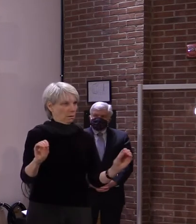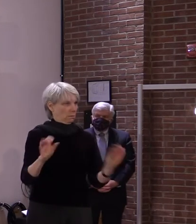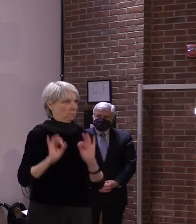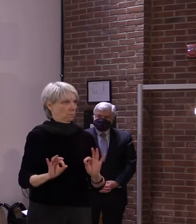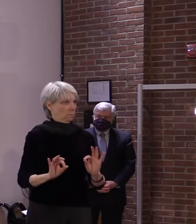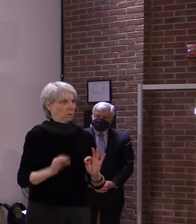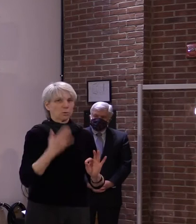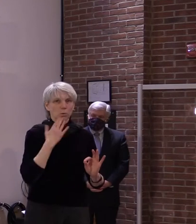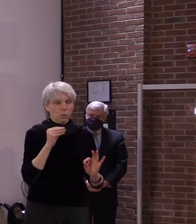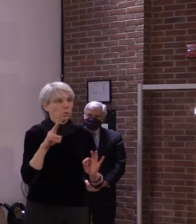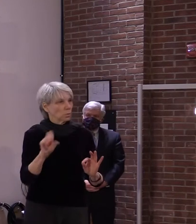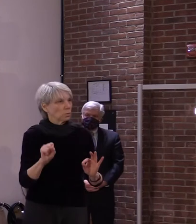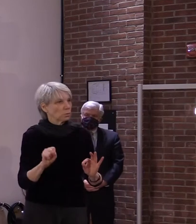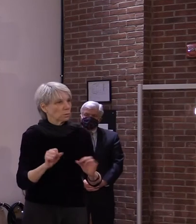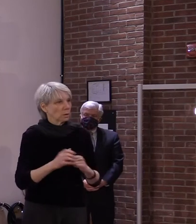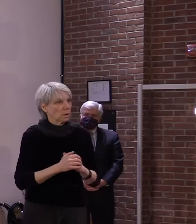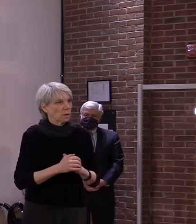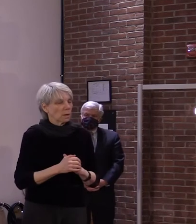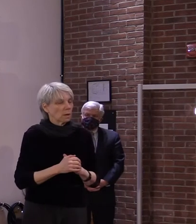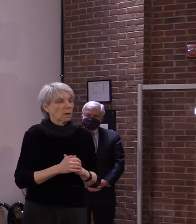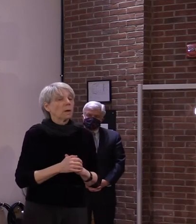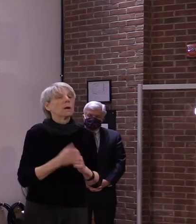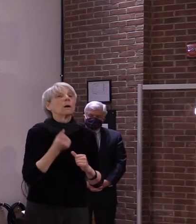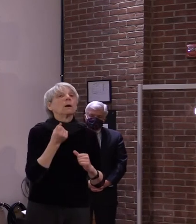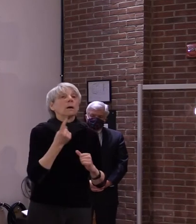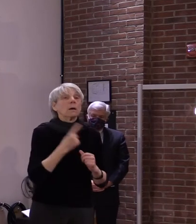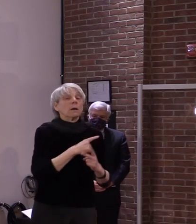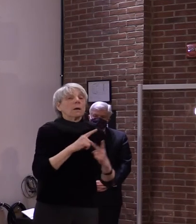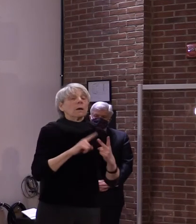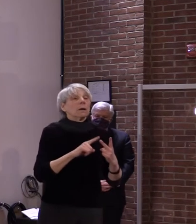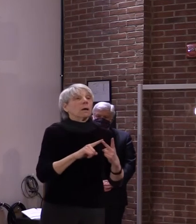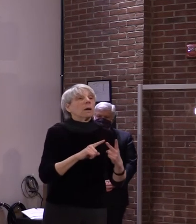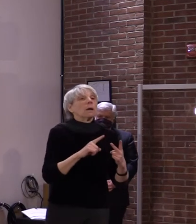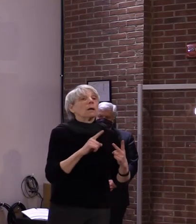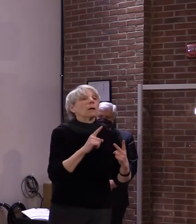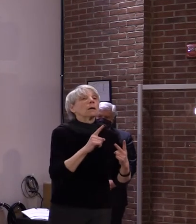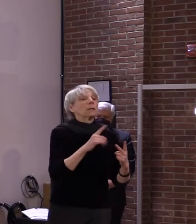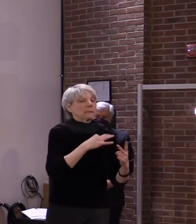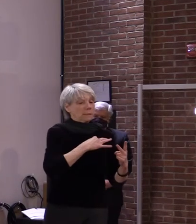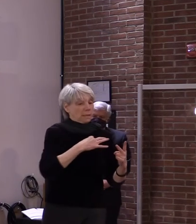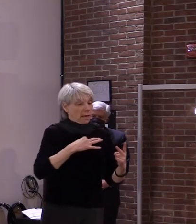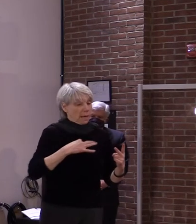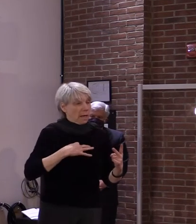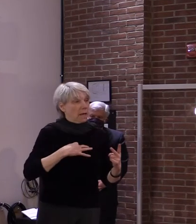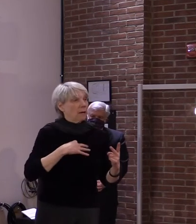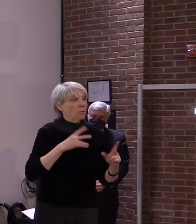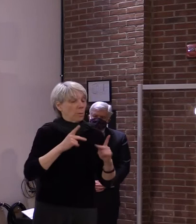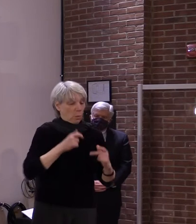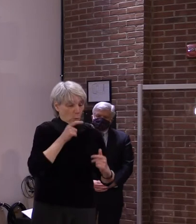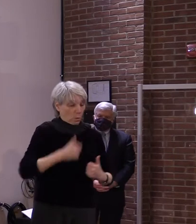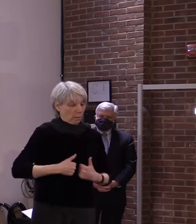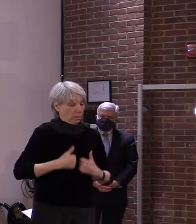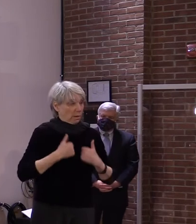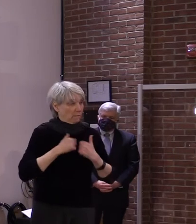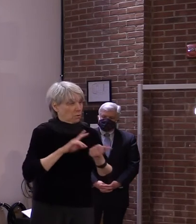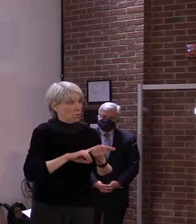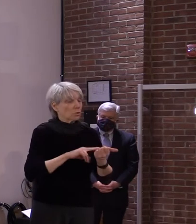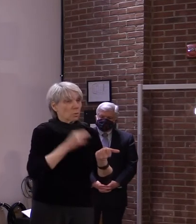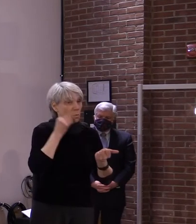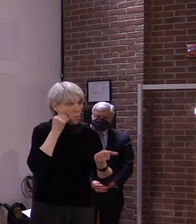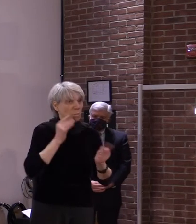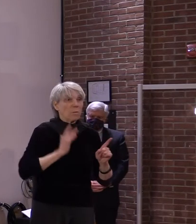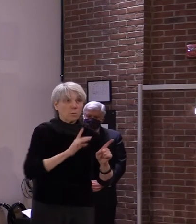steep drop in the covet 19 incidence rate among staff and residents of these facilities from